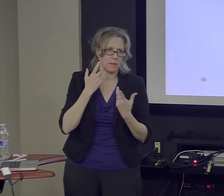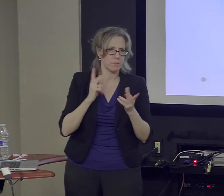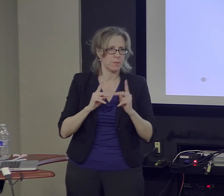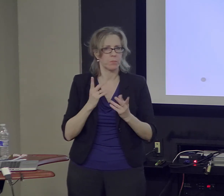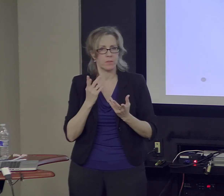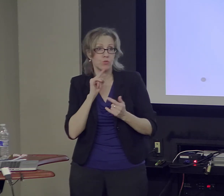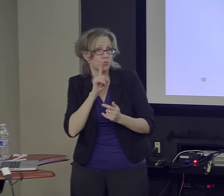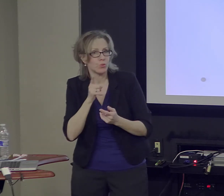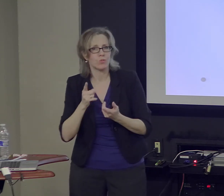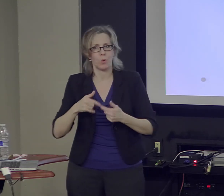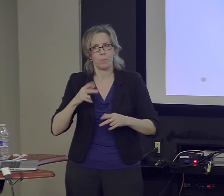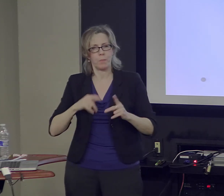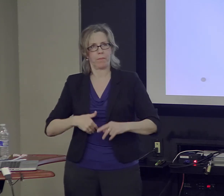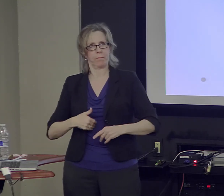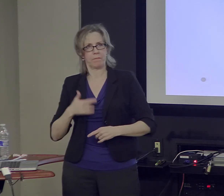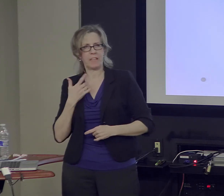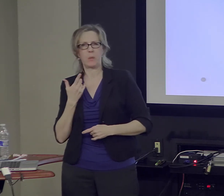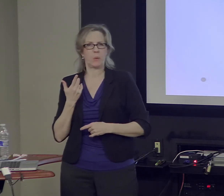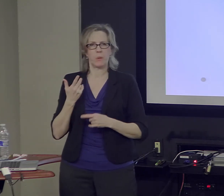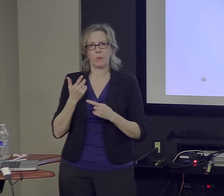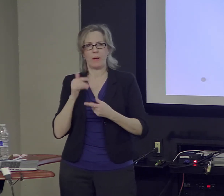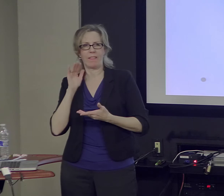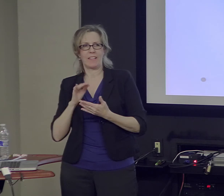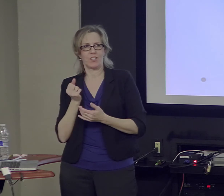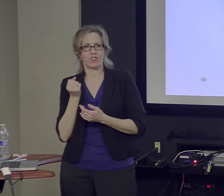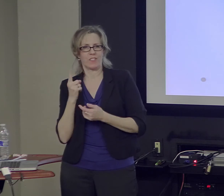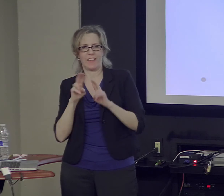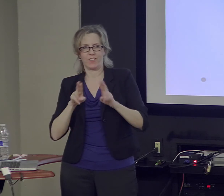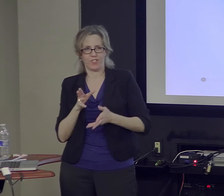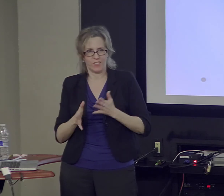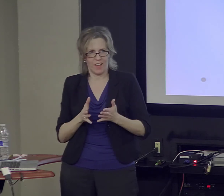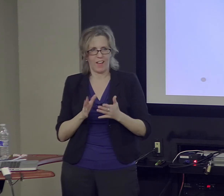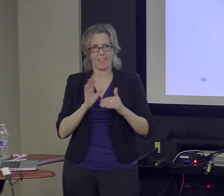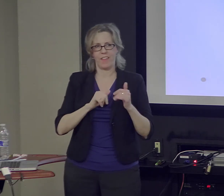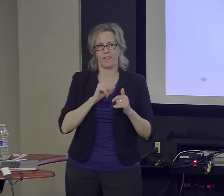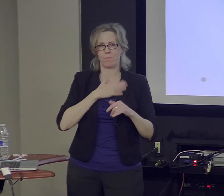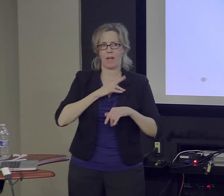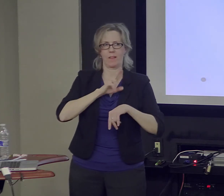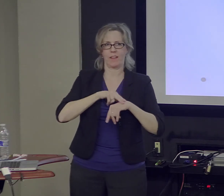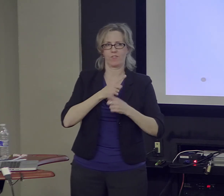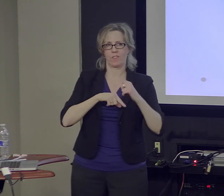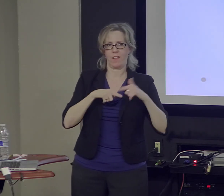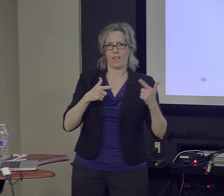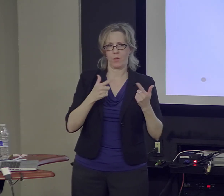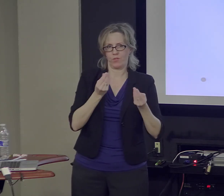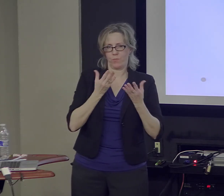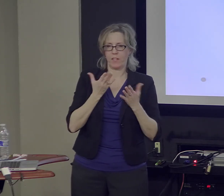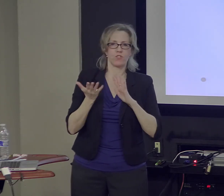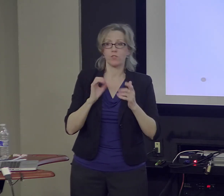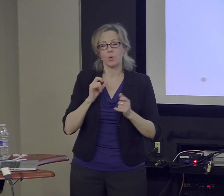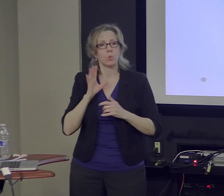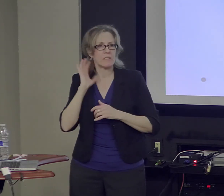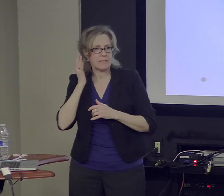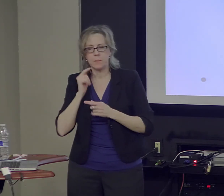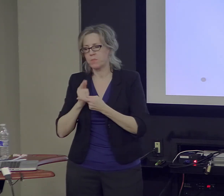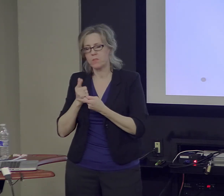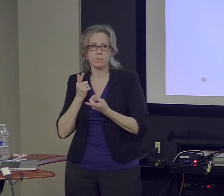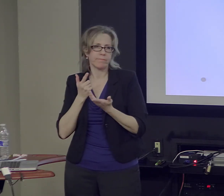And how much was comprehended, and we can see a difference between the comprehension, that there was less comprehension